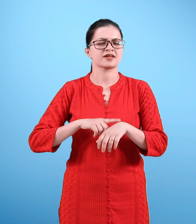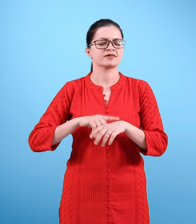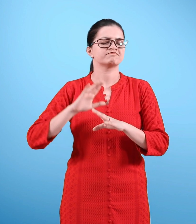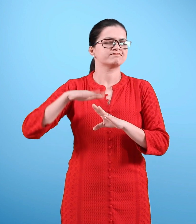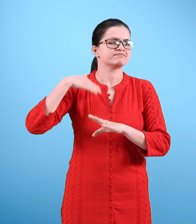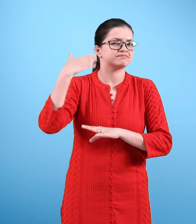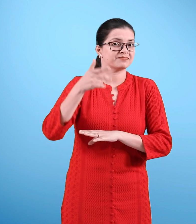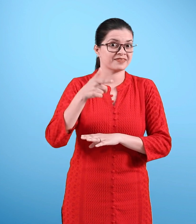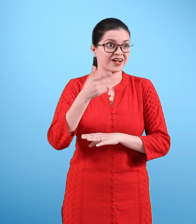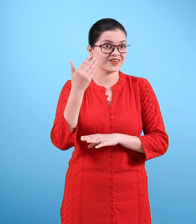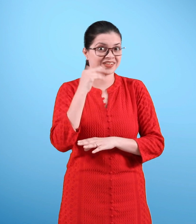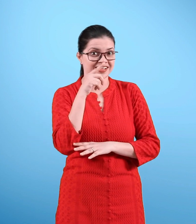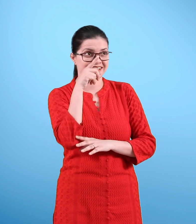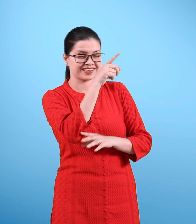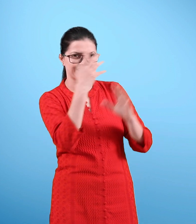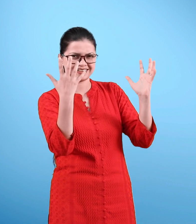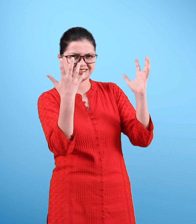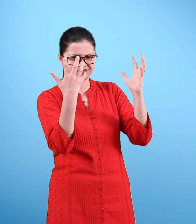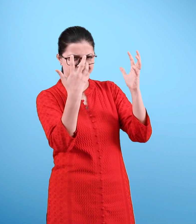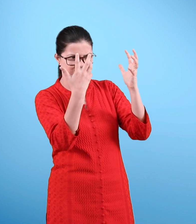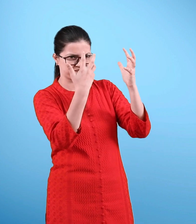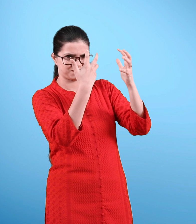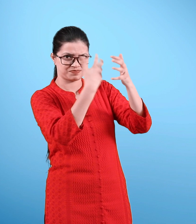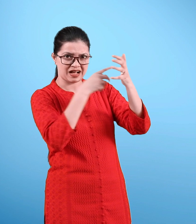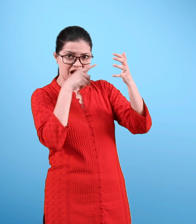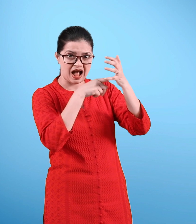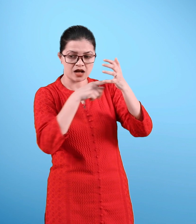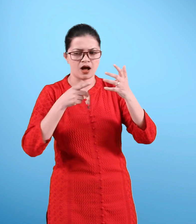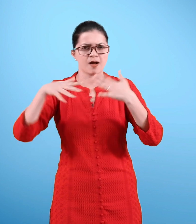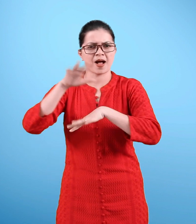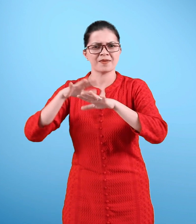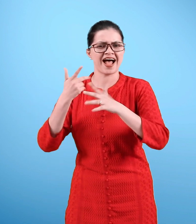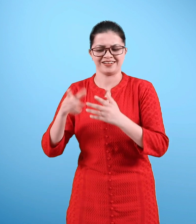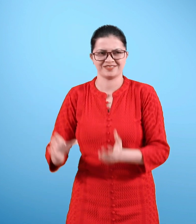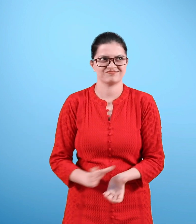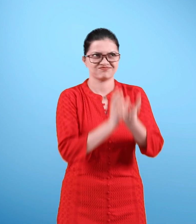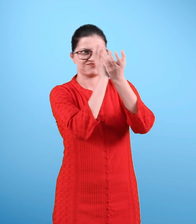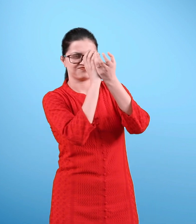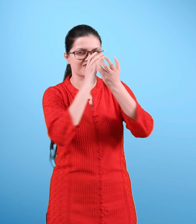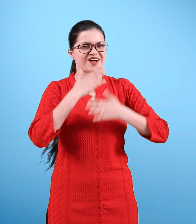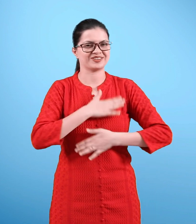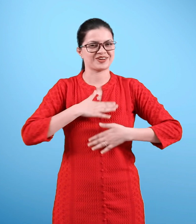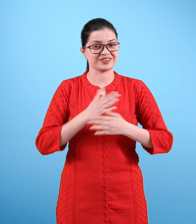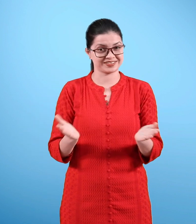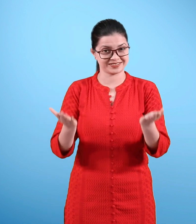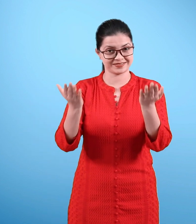Try to locate images of the sun when an eclipse occurs next. That could be so much fun.